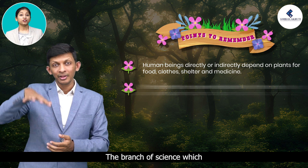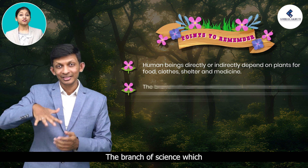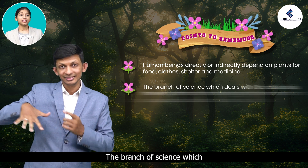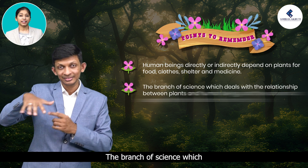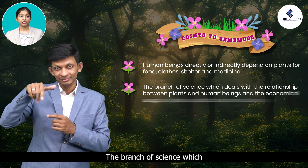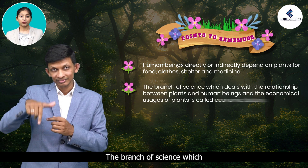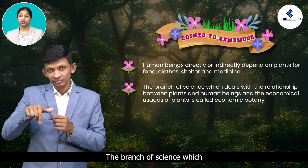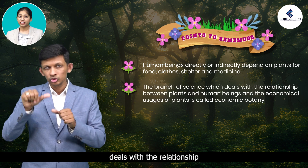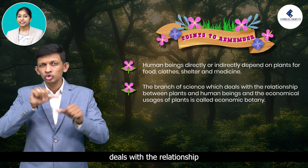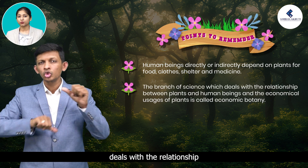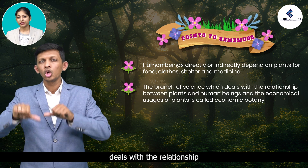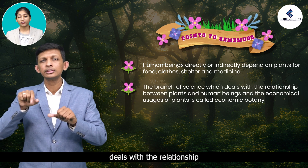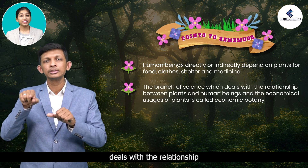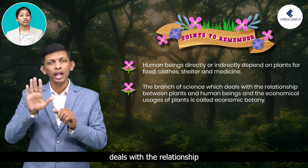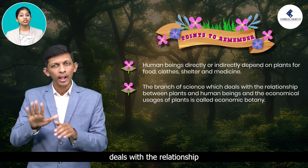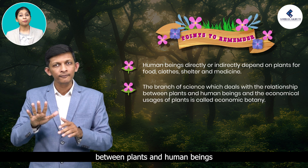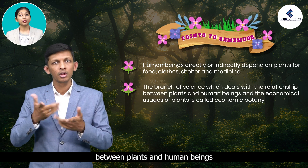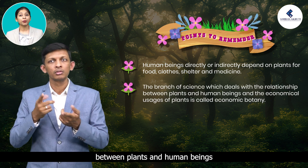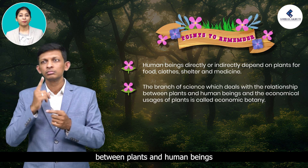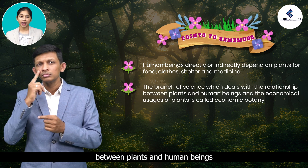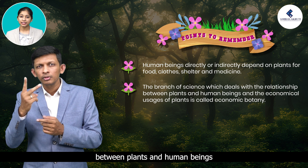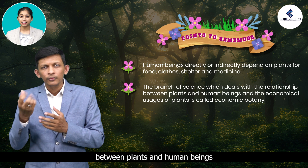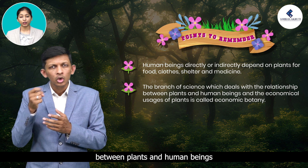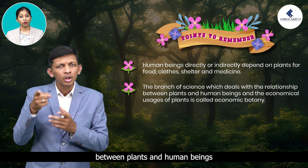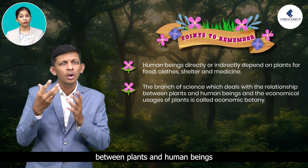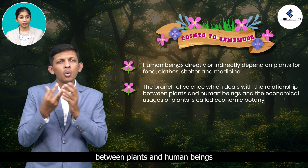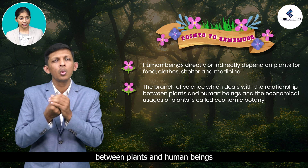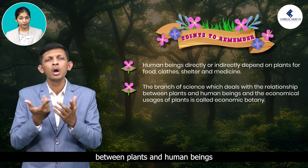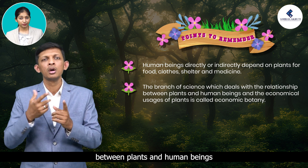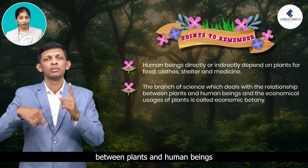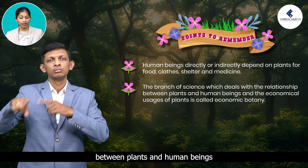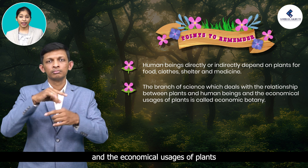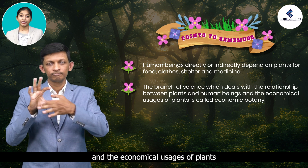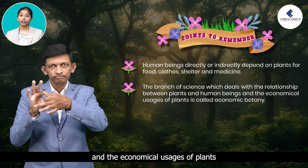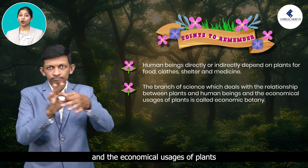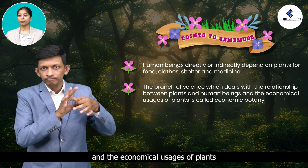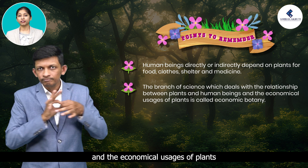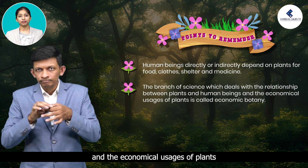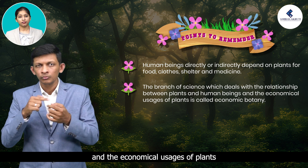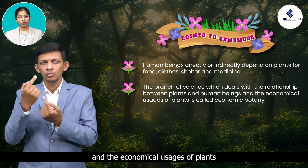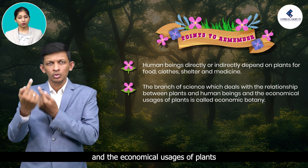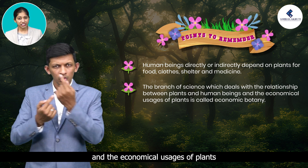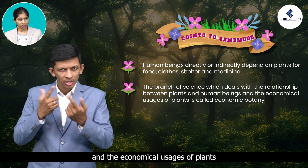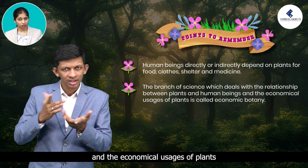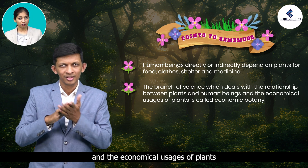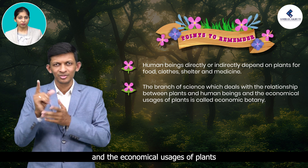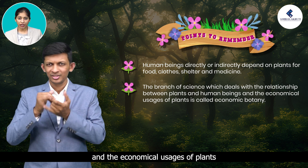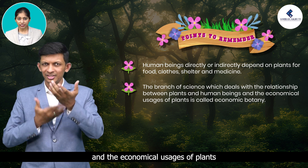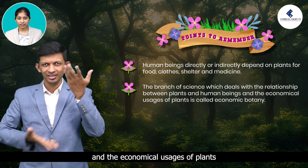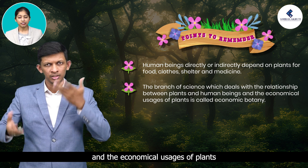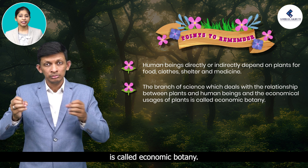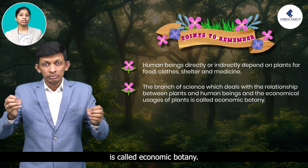The branch of science which deals with the relationship between plants and human beings and the economical usages